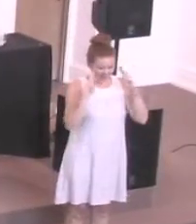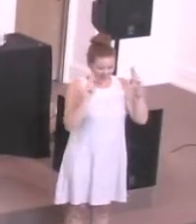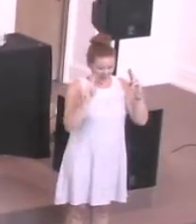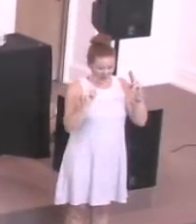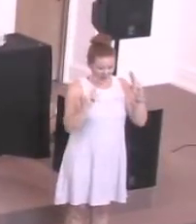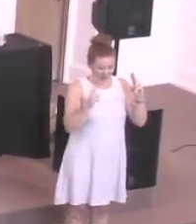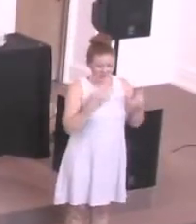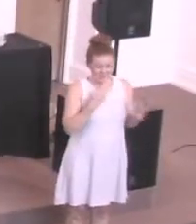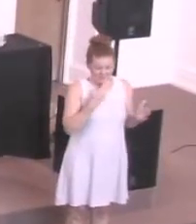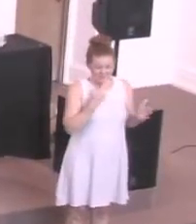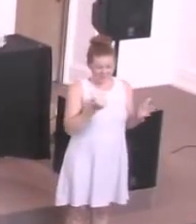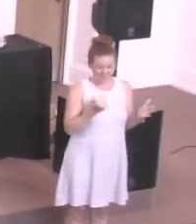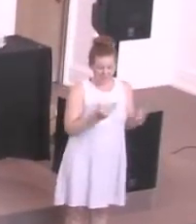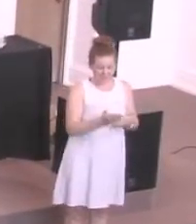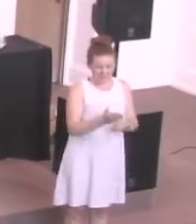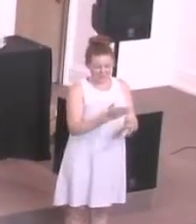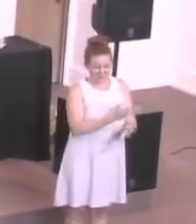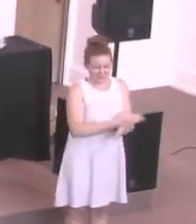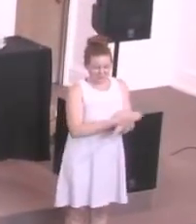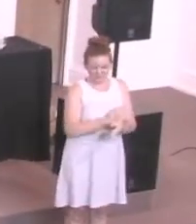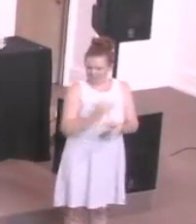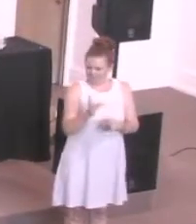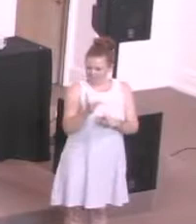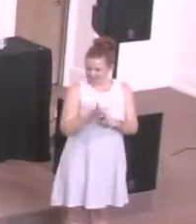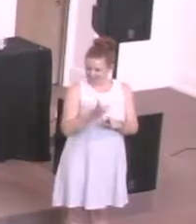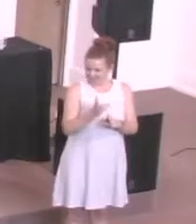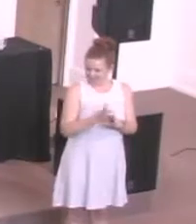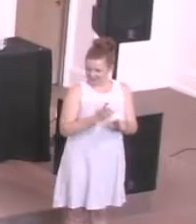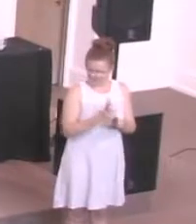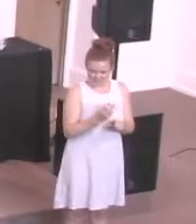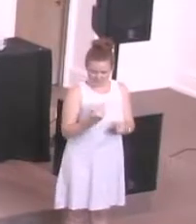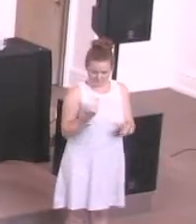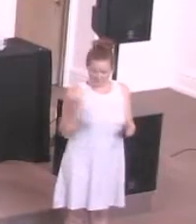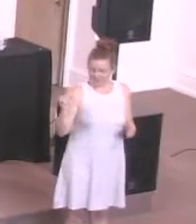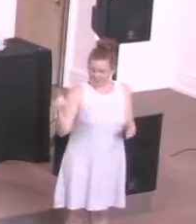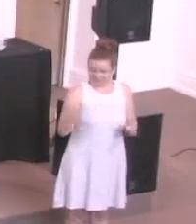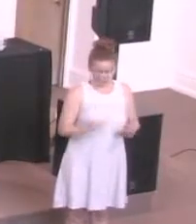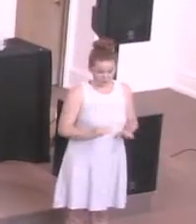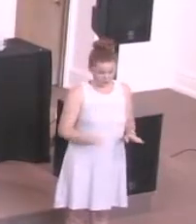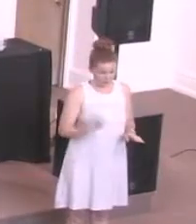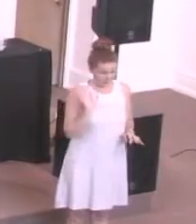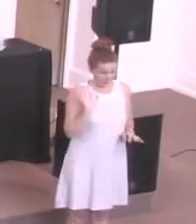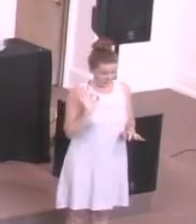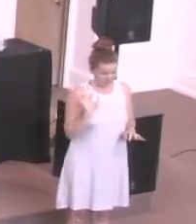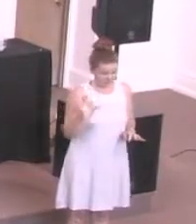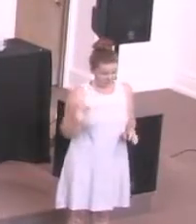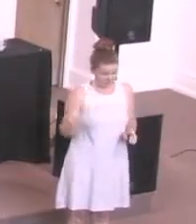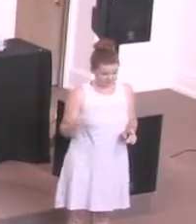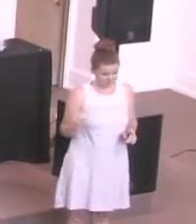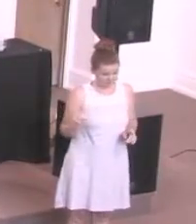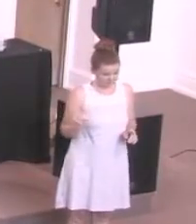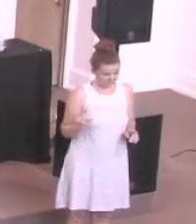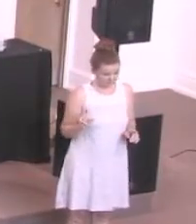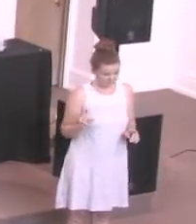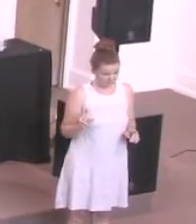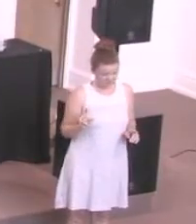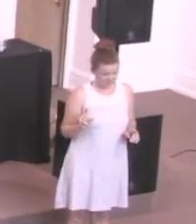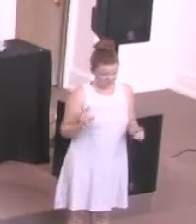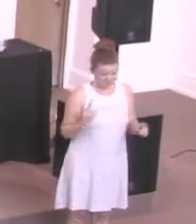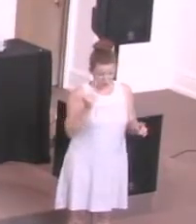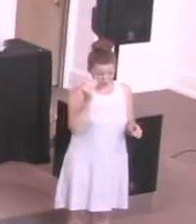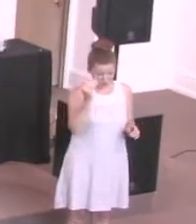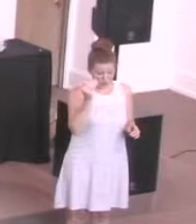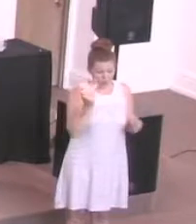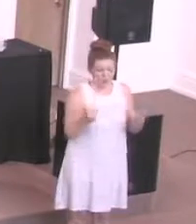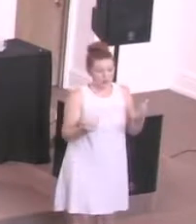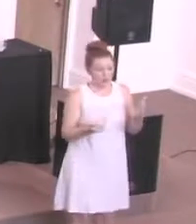we go. All right, so about 6 or 8 months ago, as a children's pastor, we're always looking for, especially the crew we minister to, new and